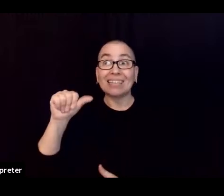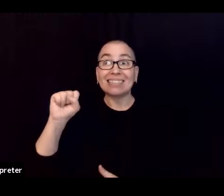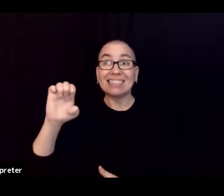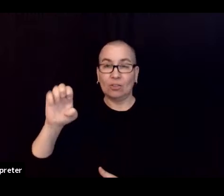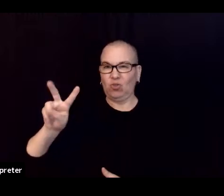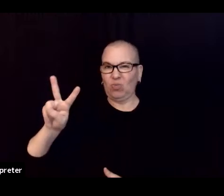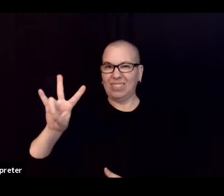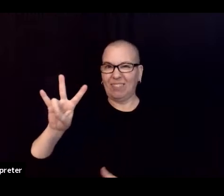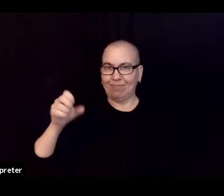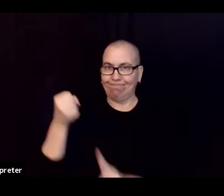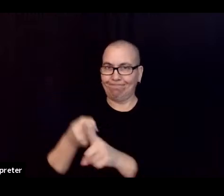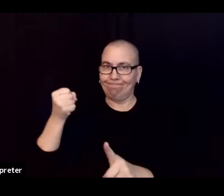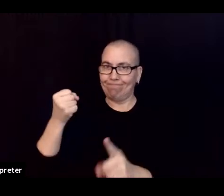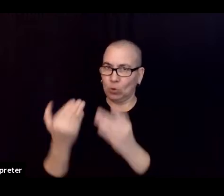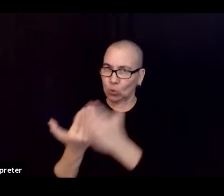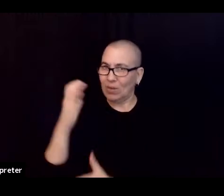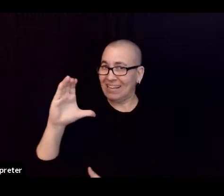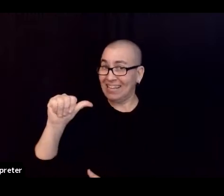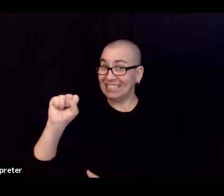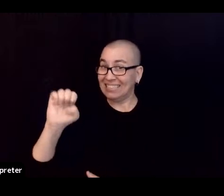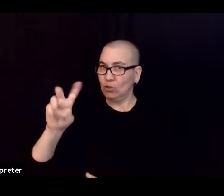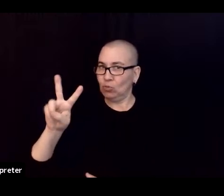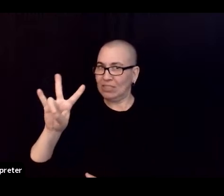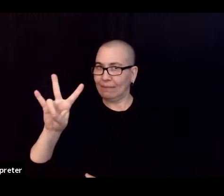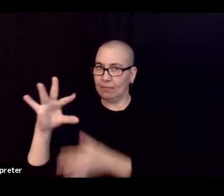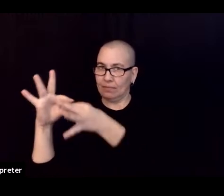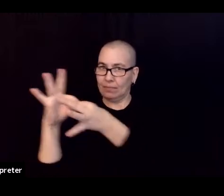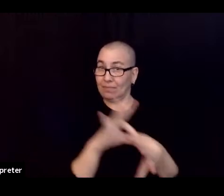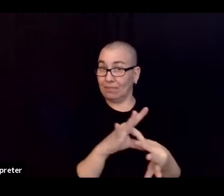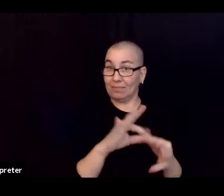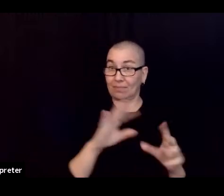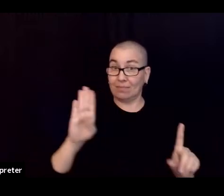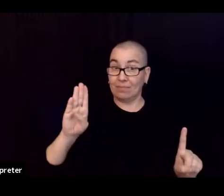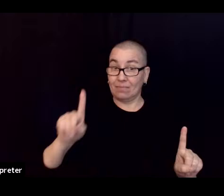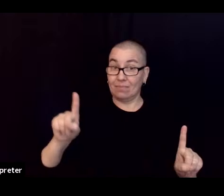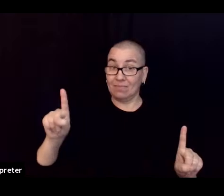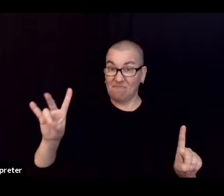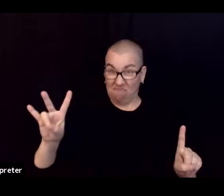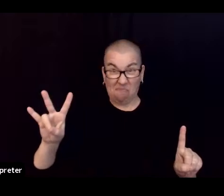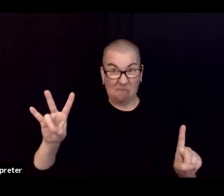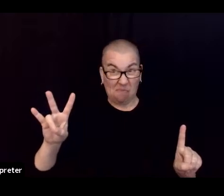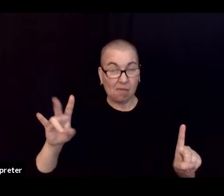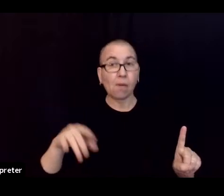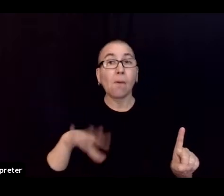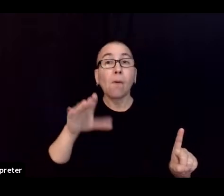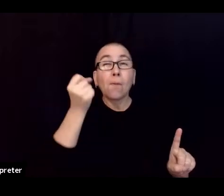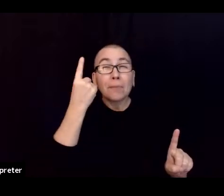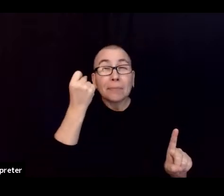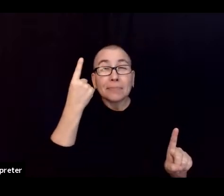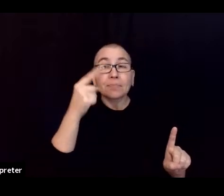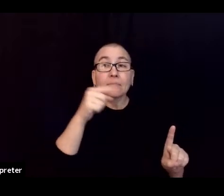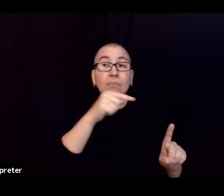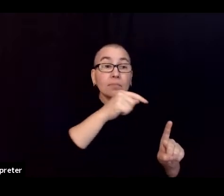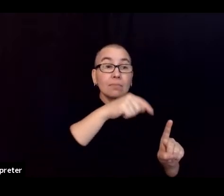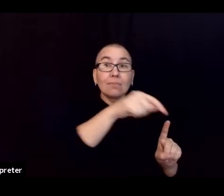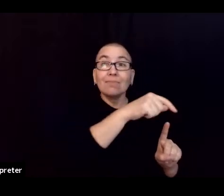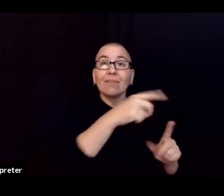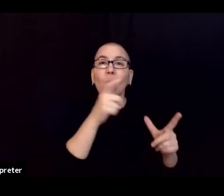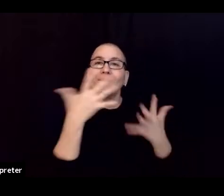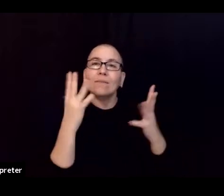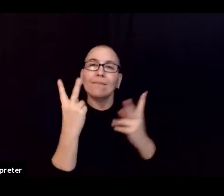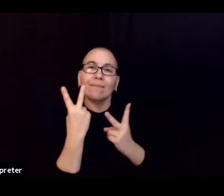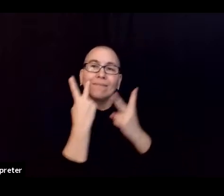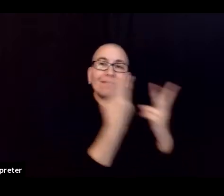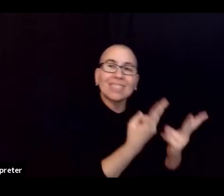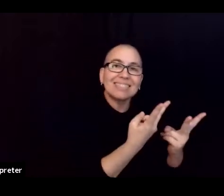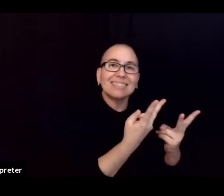outbreak. Not all live in Carver, but they all are linked to activities there. Since late